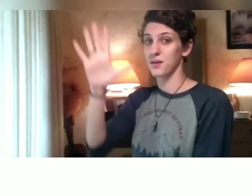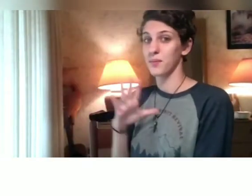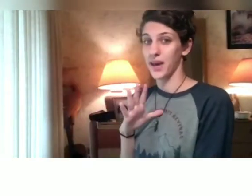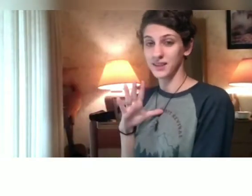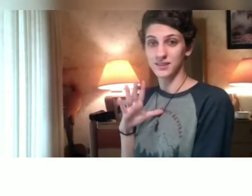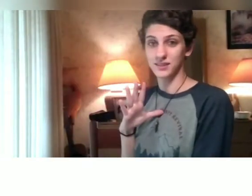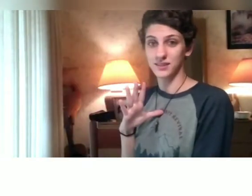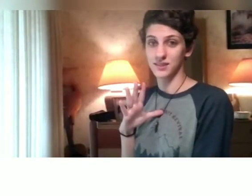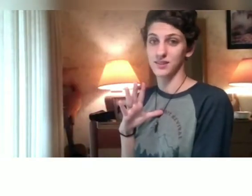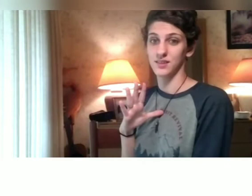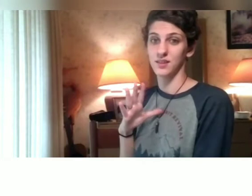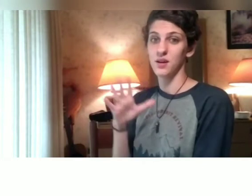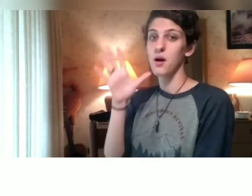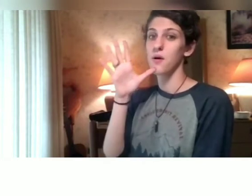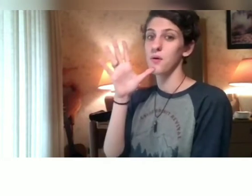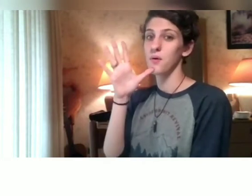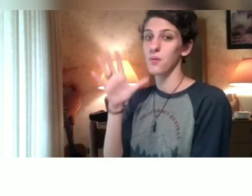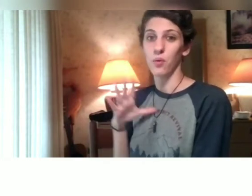Man,